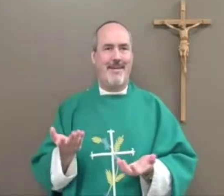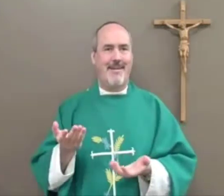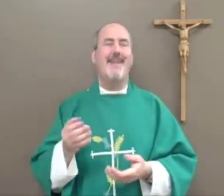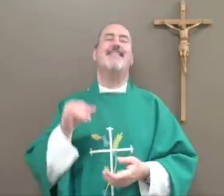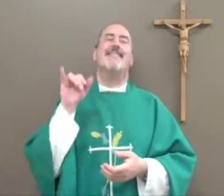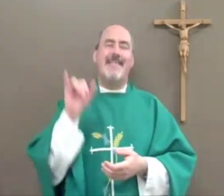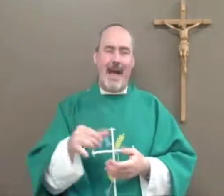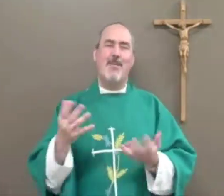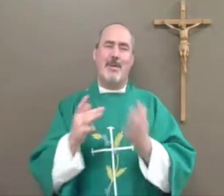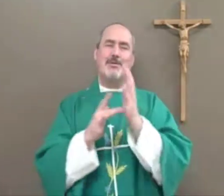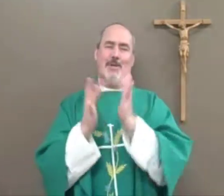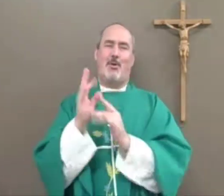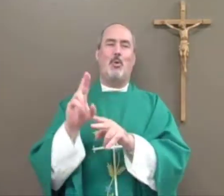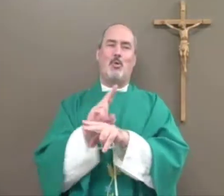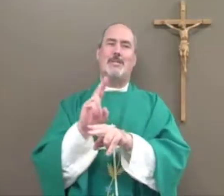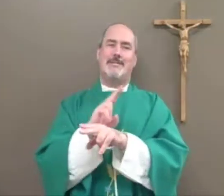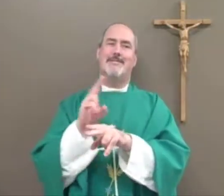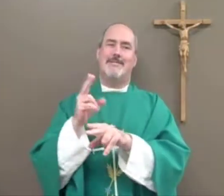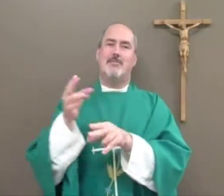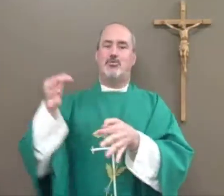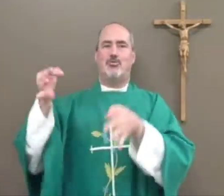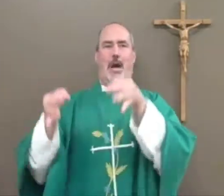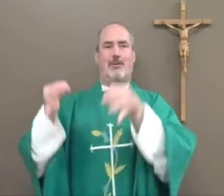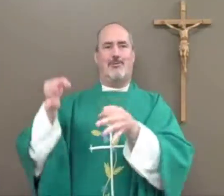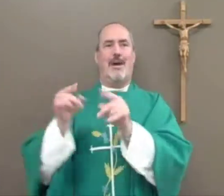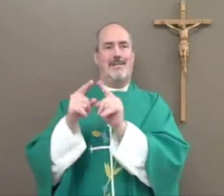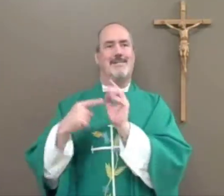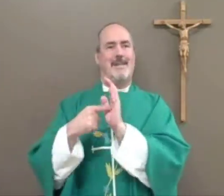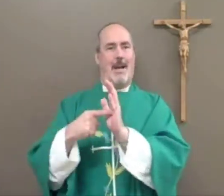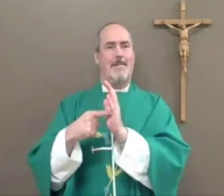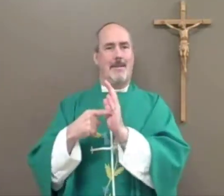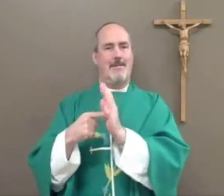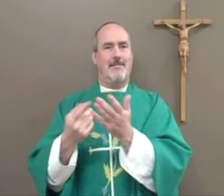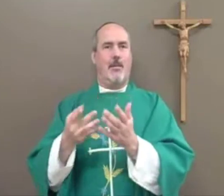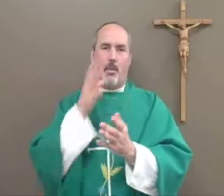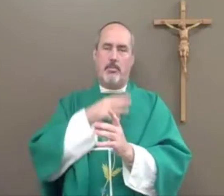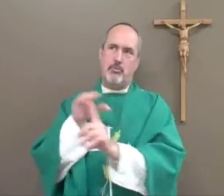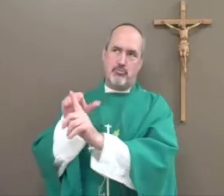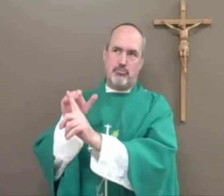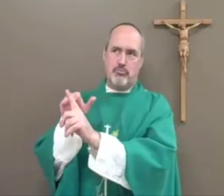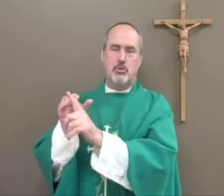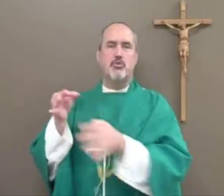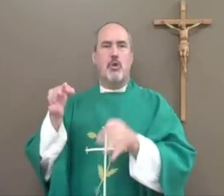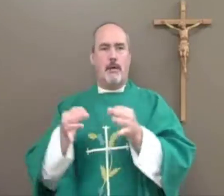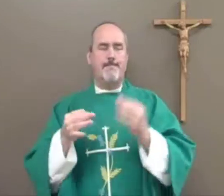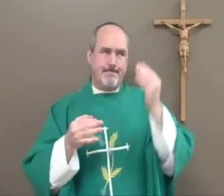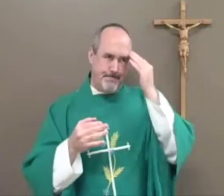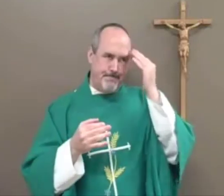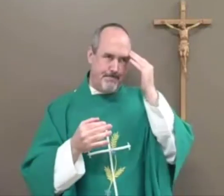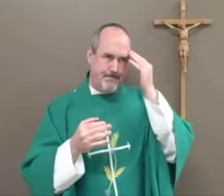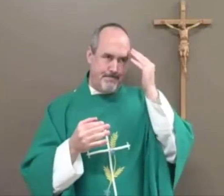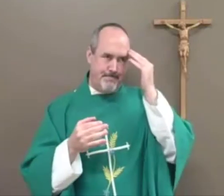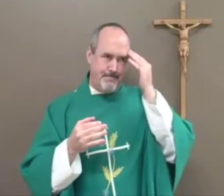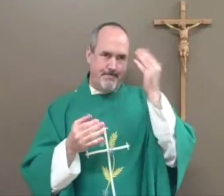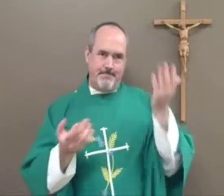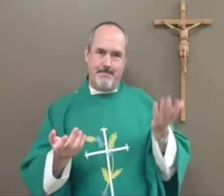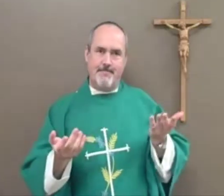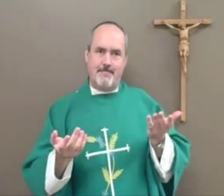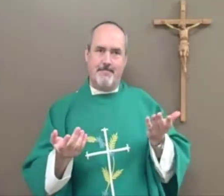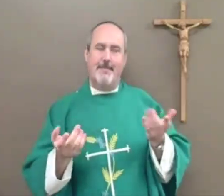speaking with him. This is why Jesus used the judge as an example. The judge gave the woman